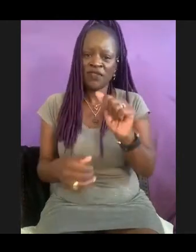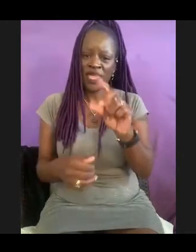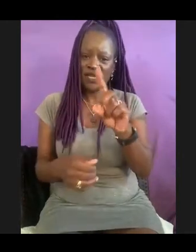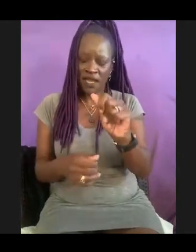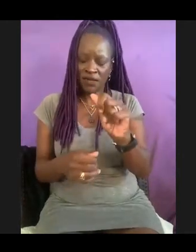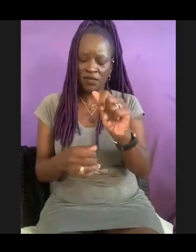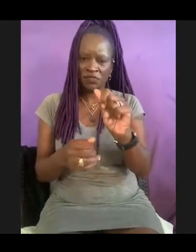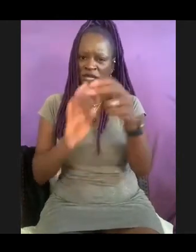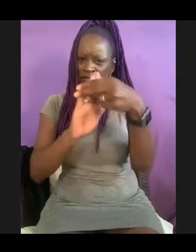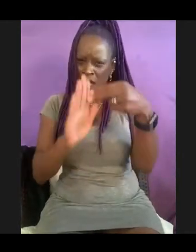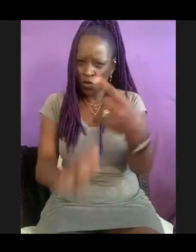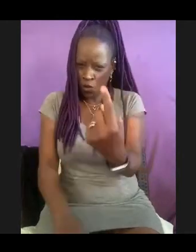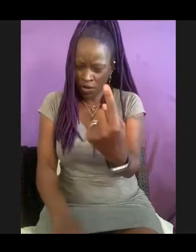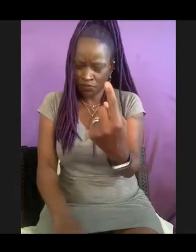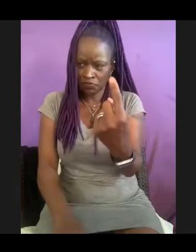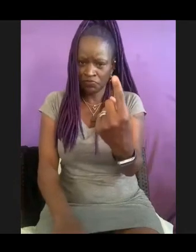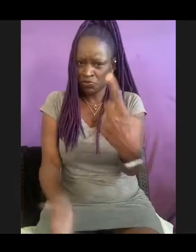covers employment.